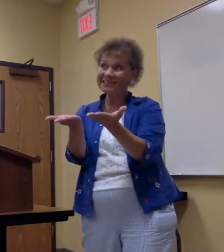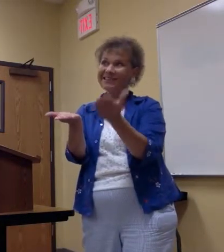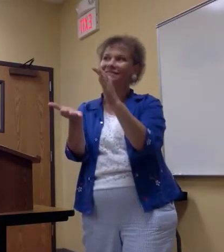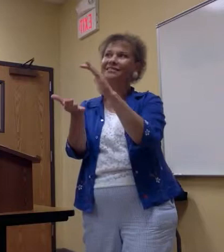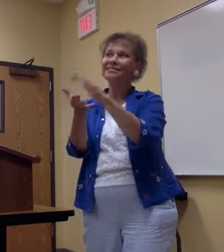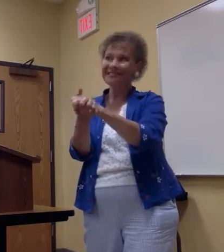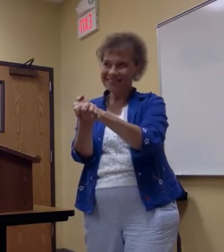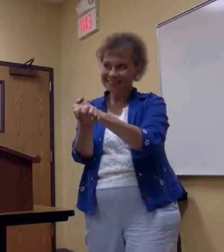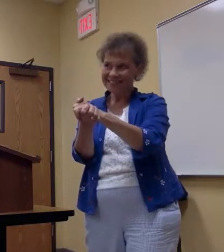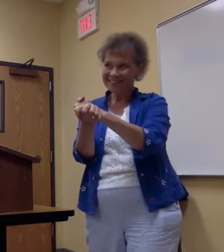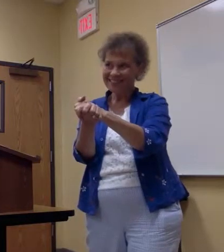marriage.